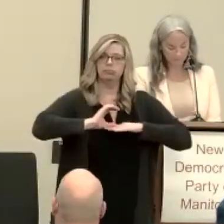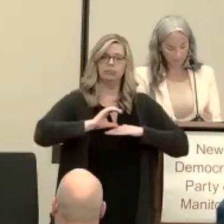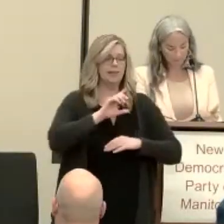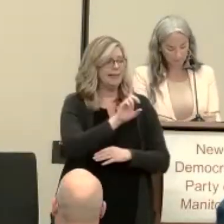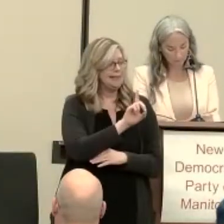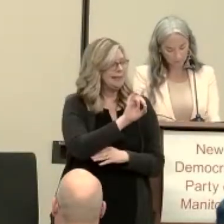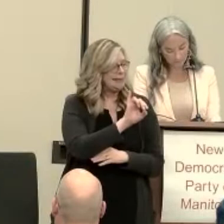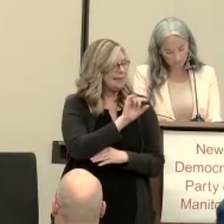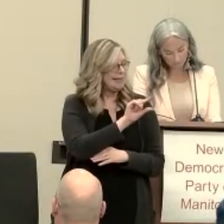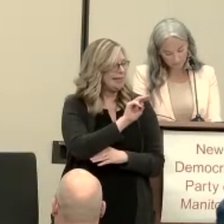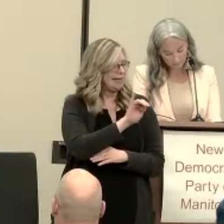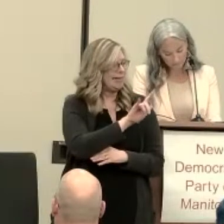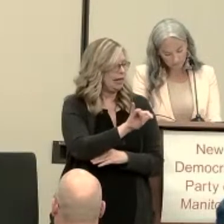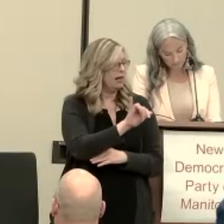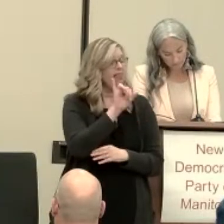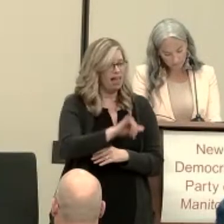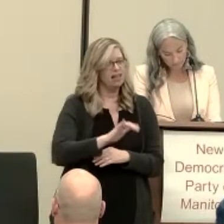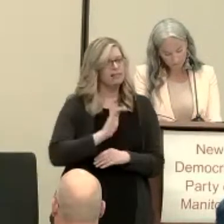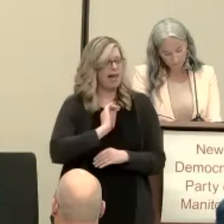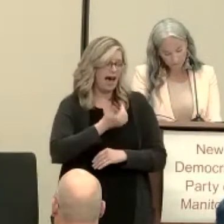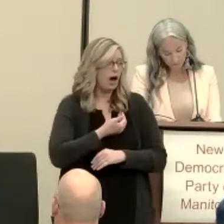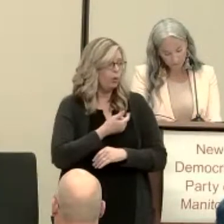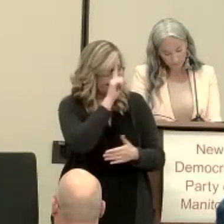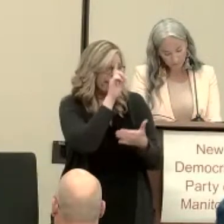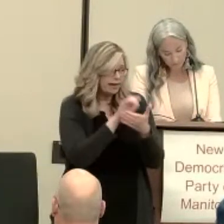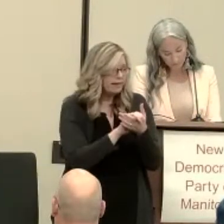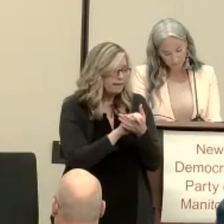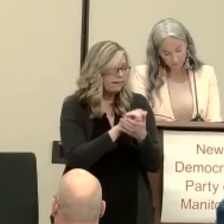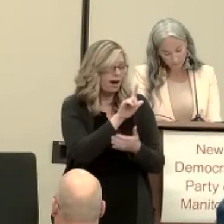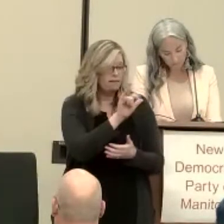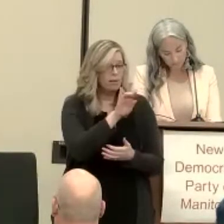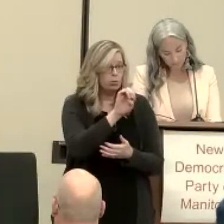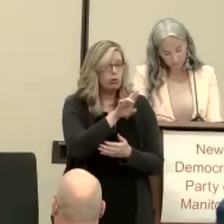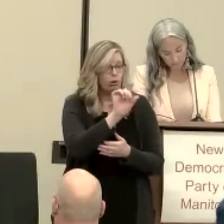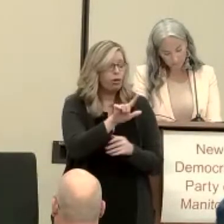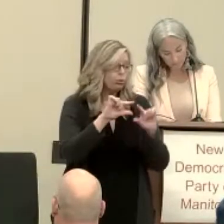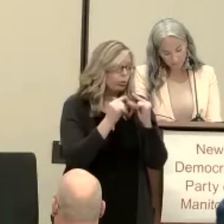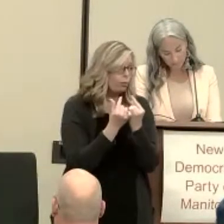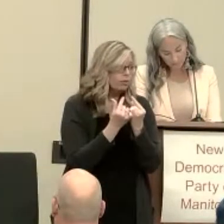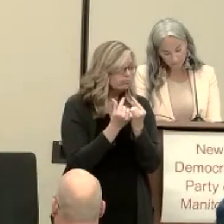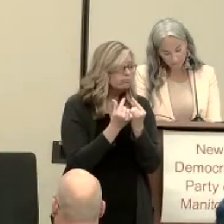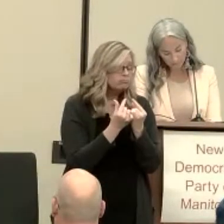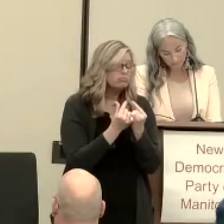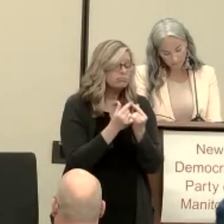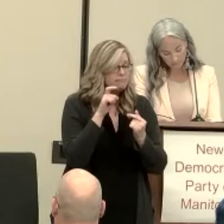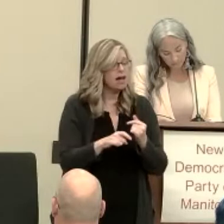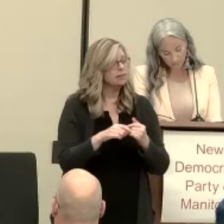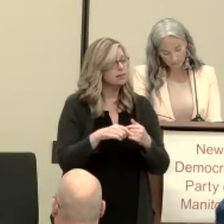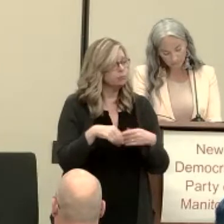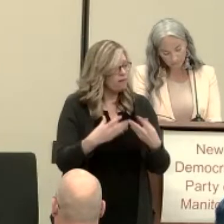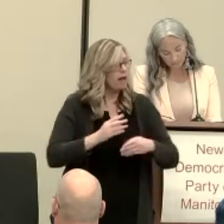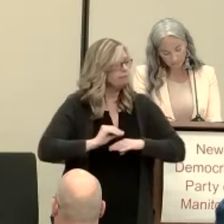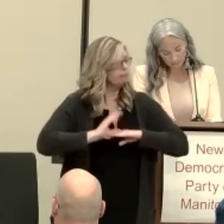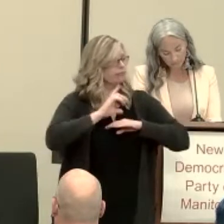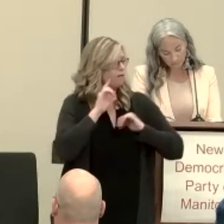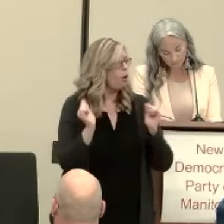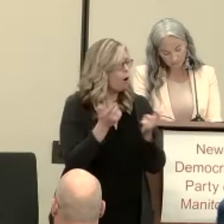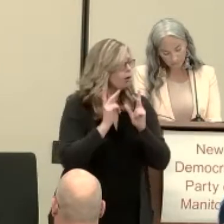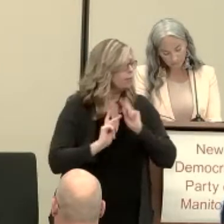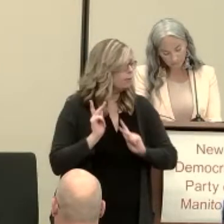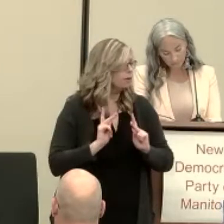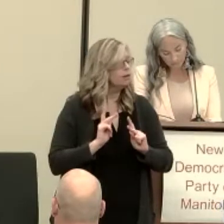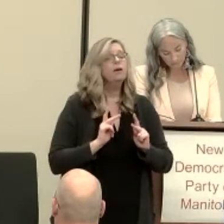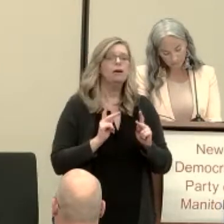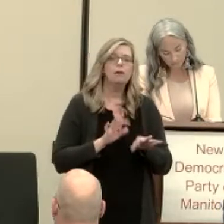in. That's a foundational bedrock principle of our party. So one of the things we've proposed, we want to make sure, of course, that you can